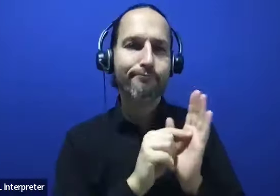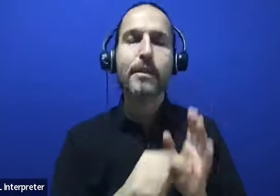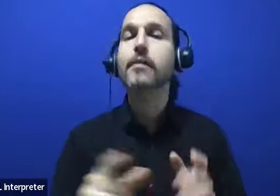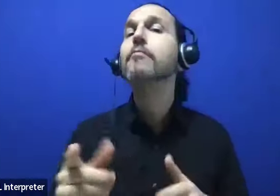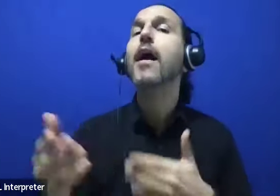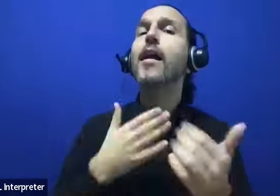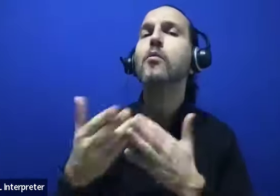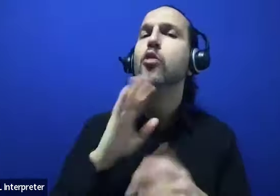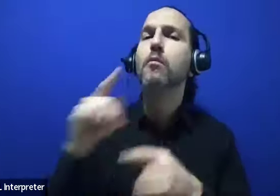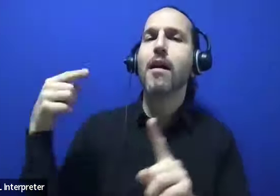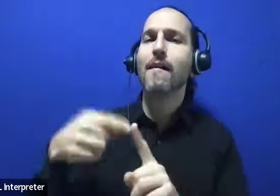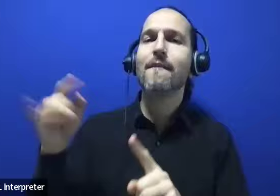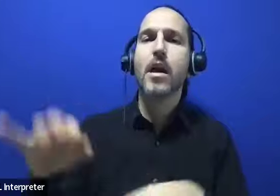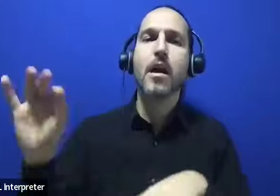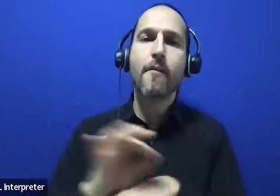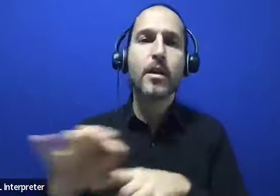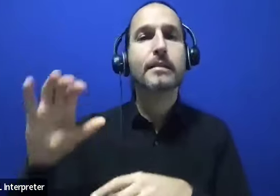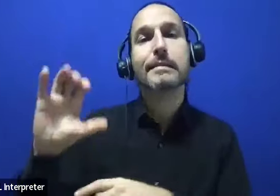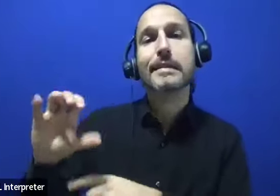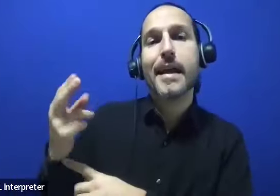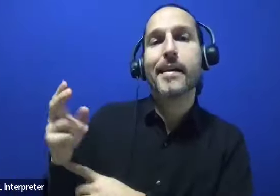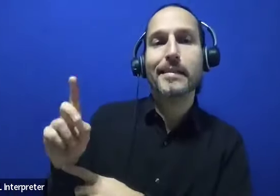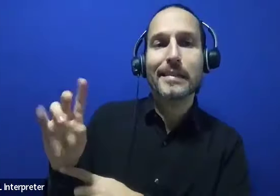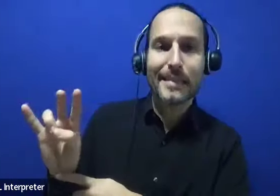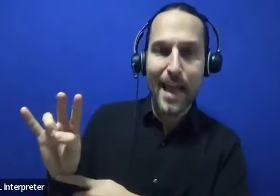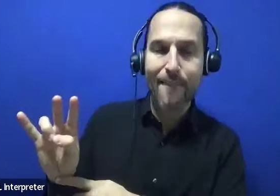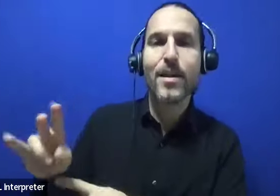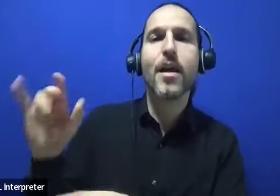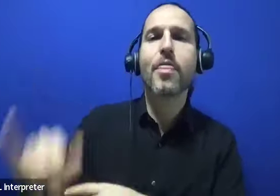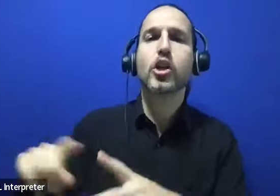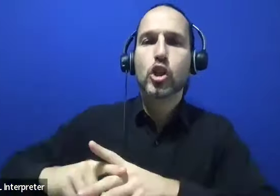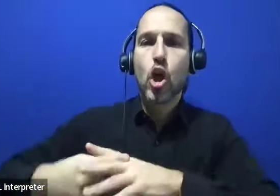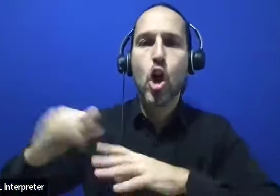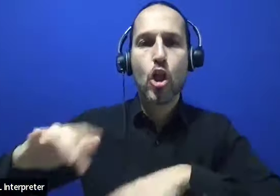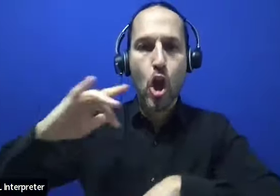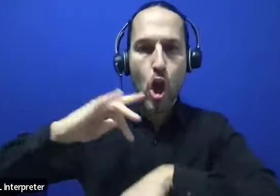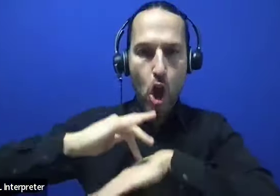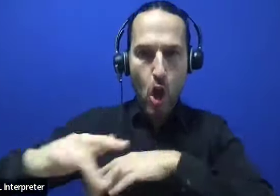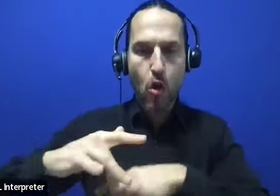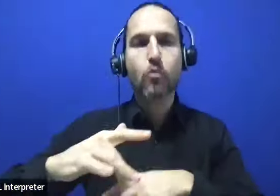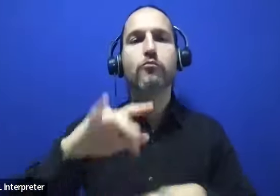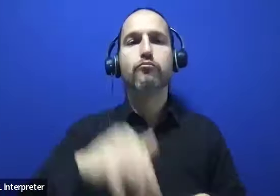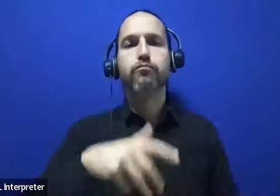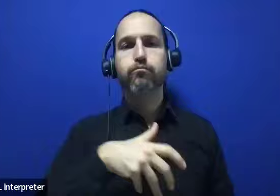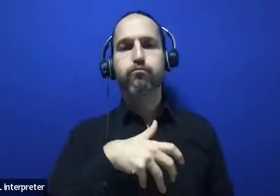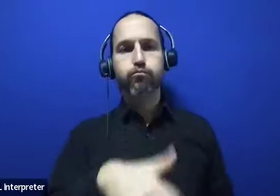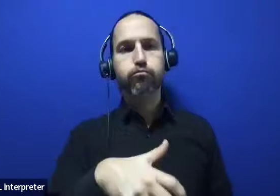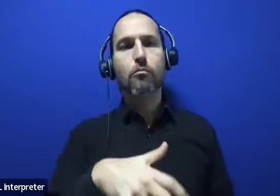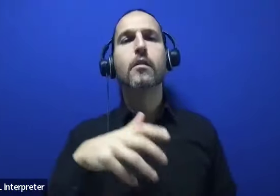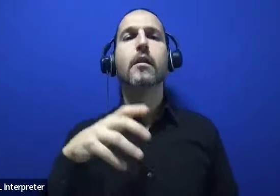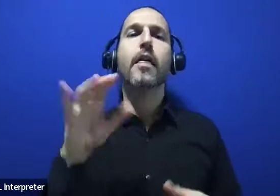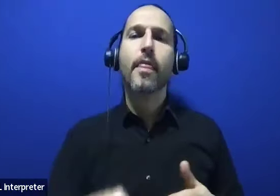the function? The CHD7 has its function during the early embryonal development of the child. In